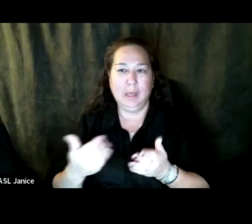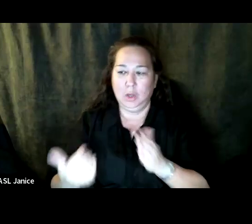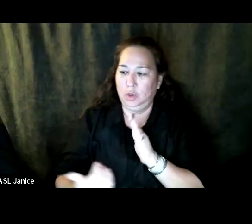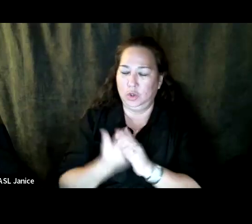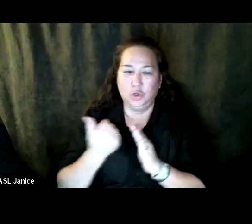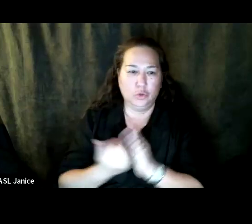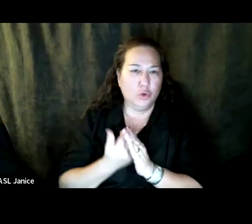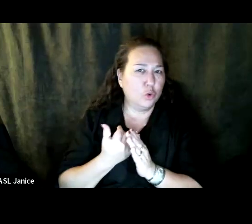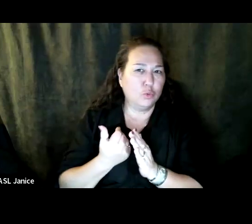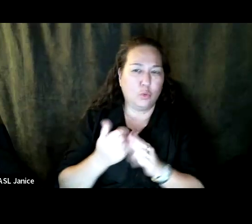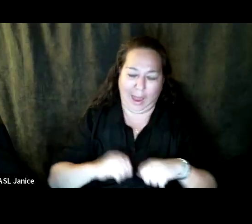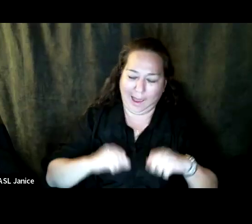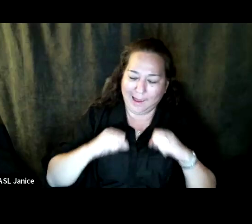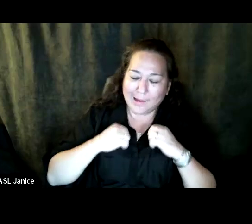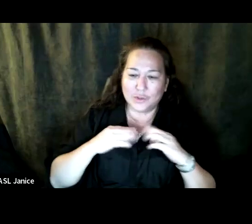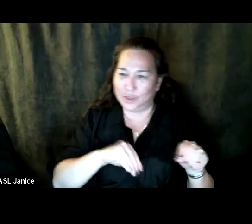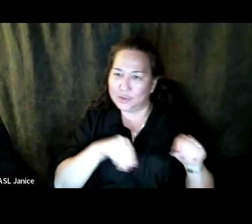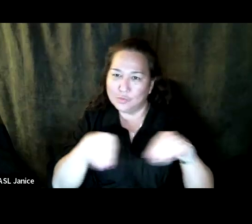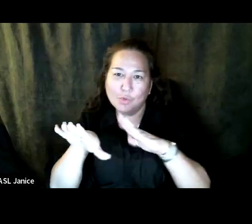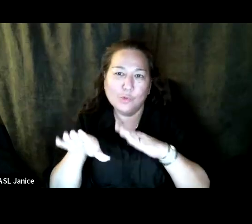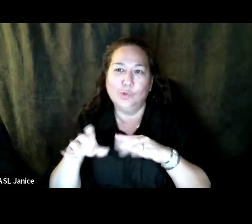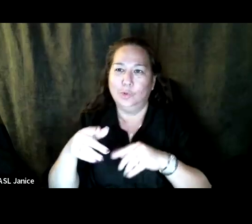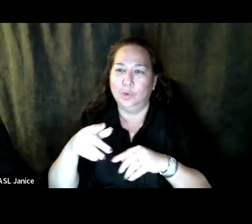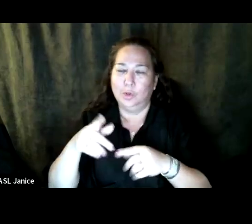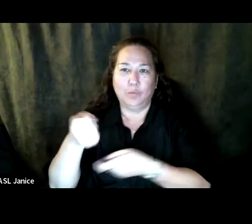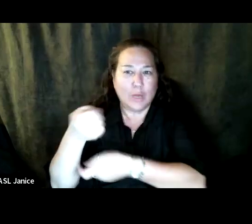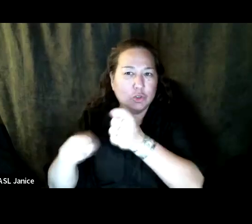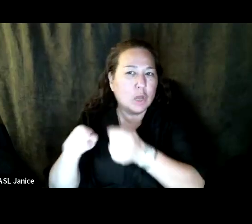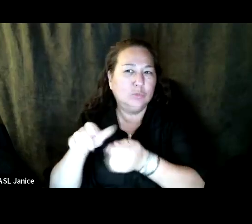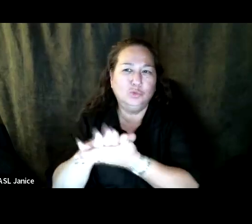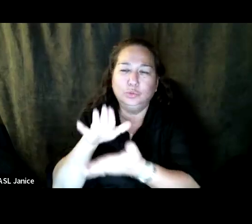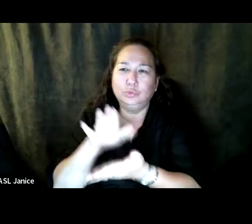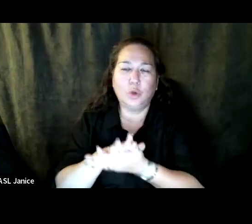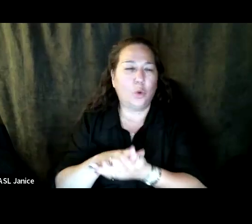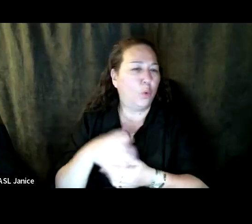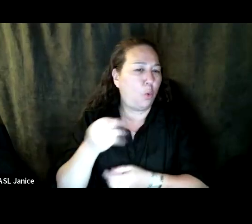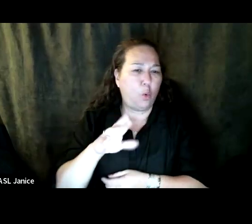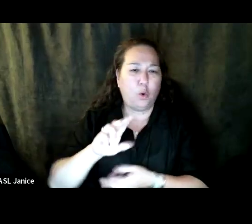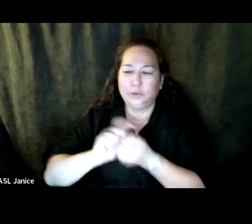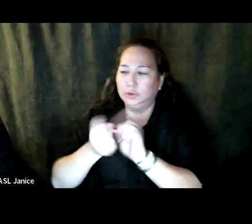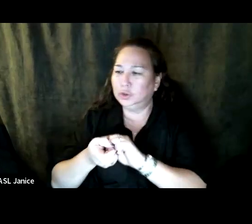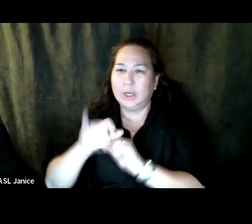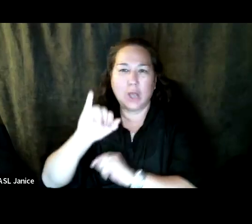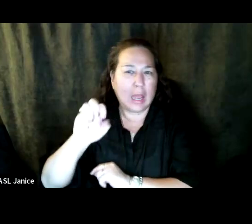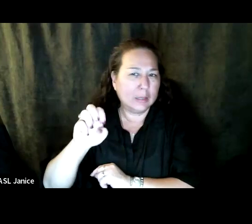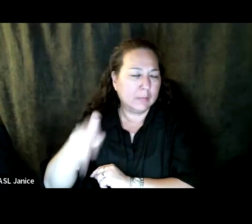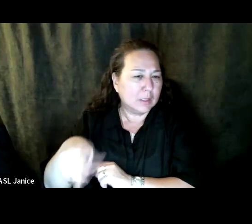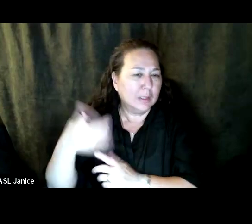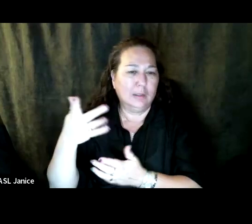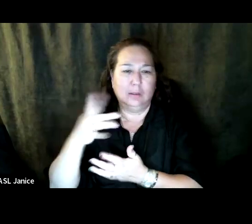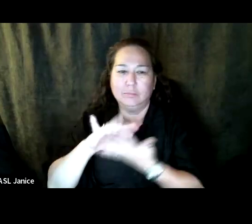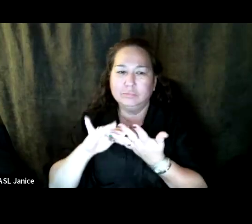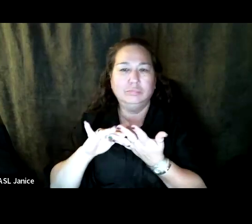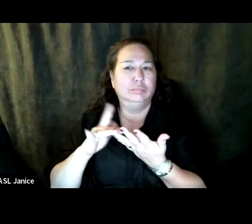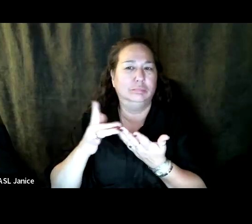that time. So that's almost 10% of the students who ride buses who had some sort of routing change where, what the drivers